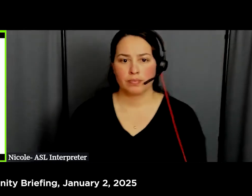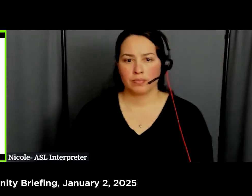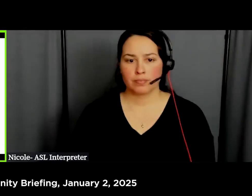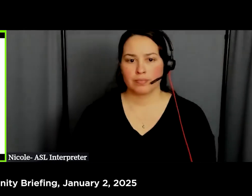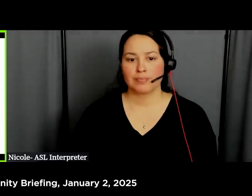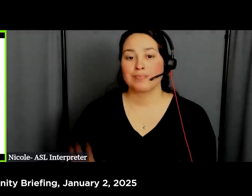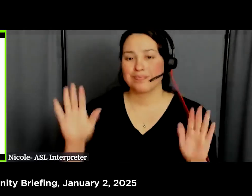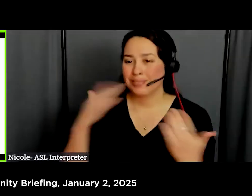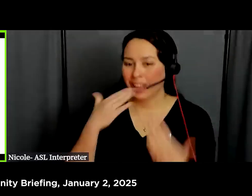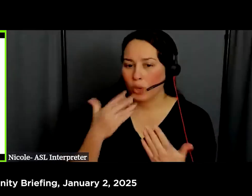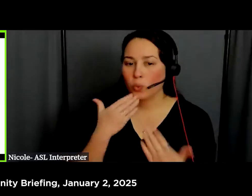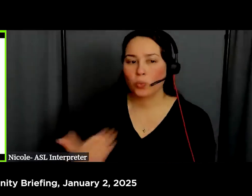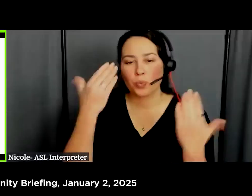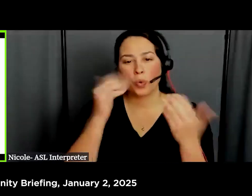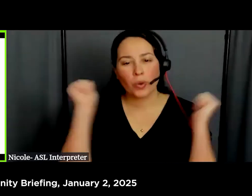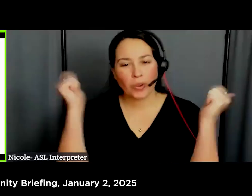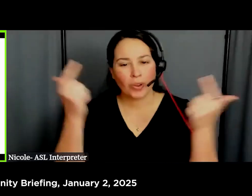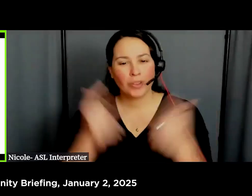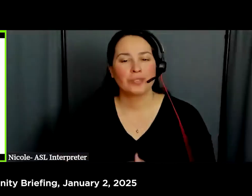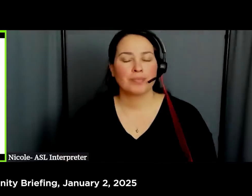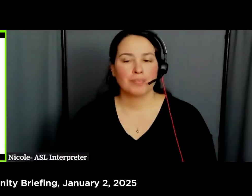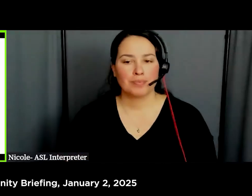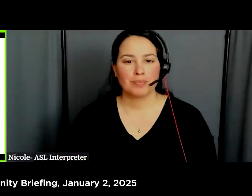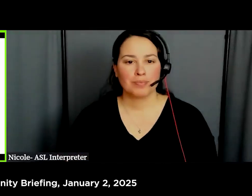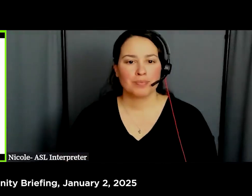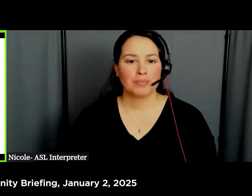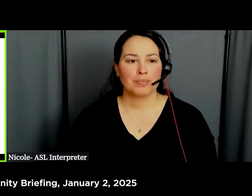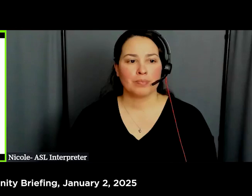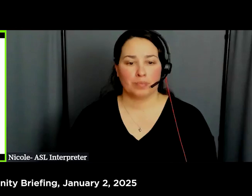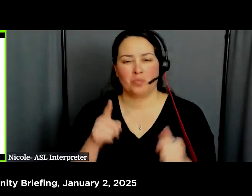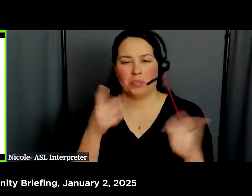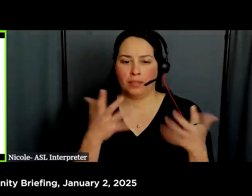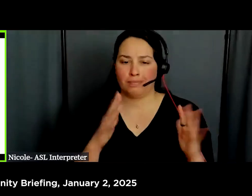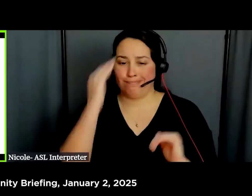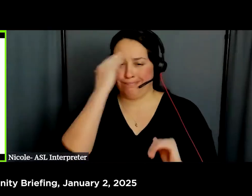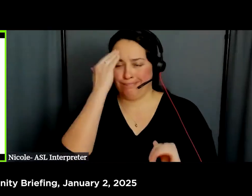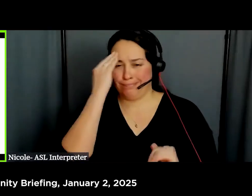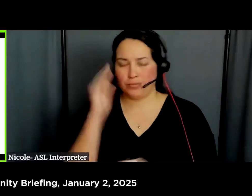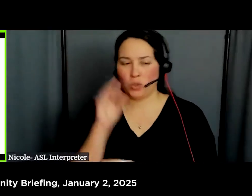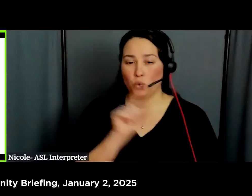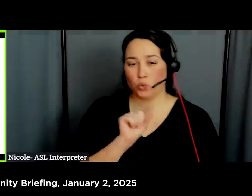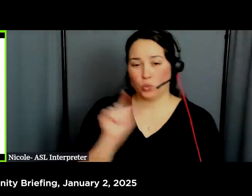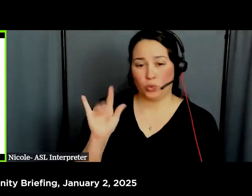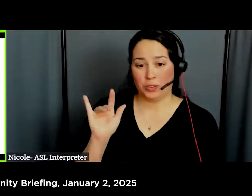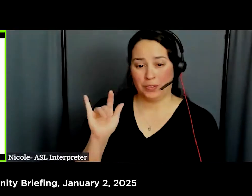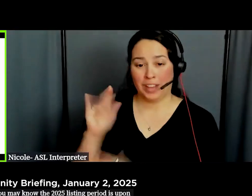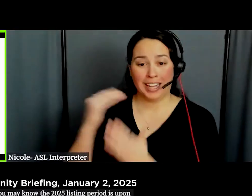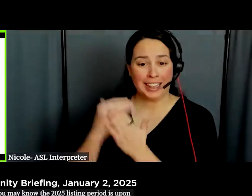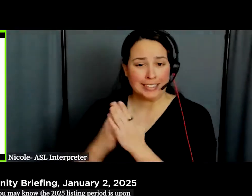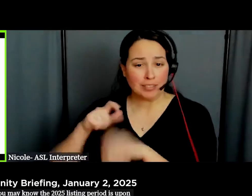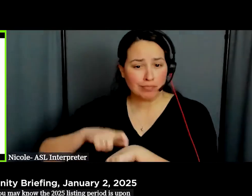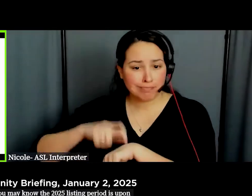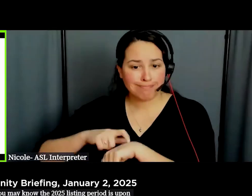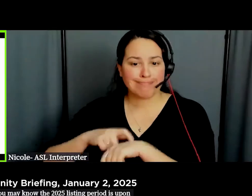Thank you. Good morning, everyone. As you may know, the 2025 listing period is upon us. The listing period is